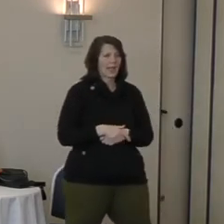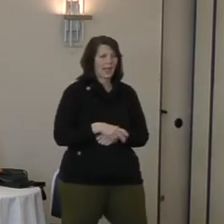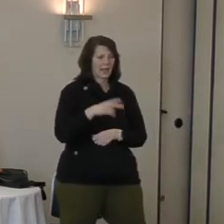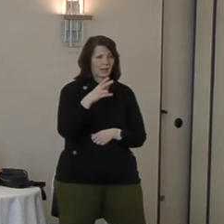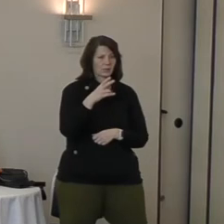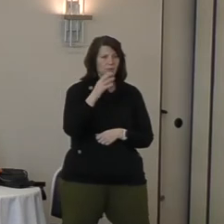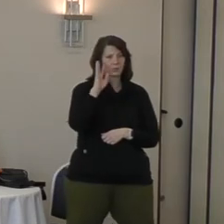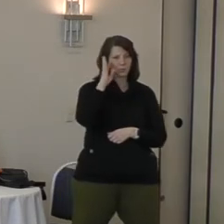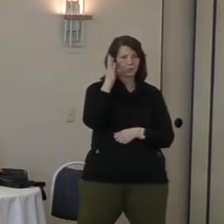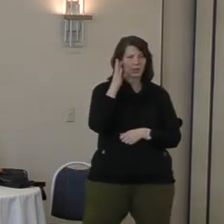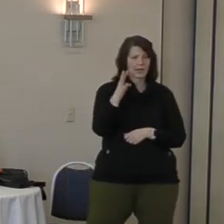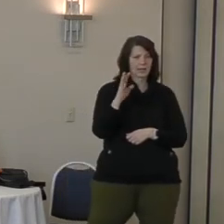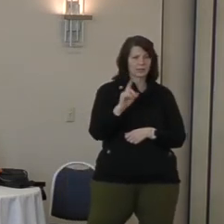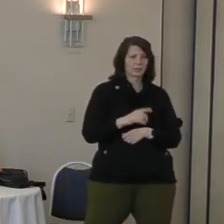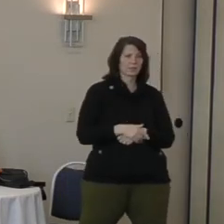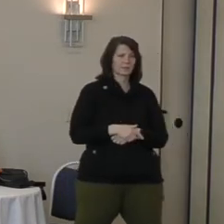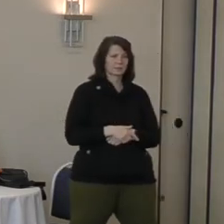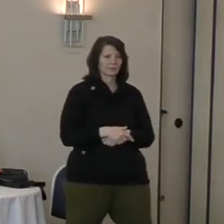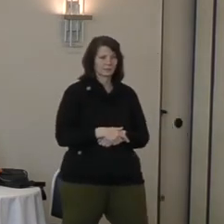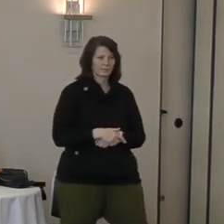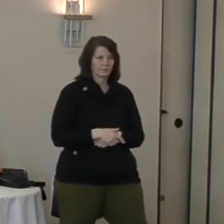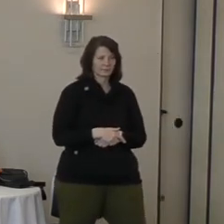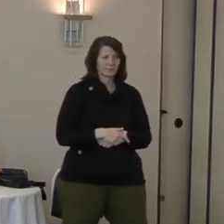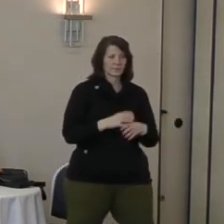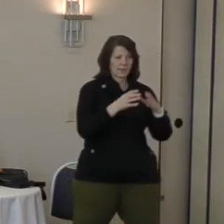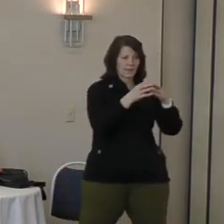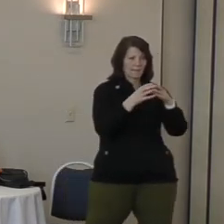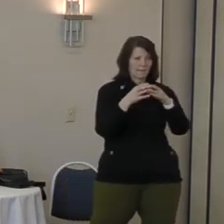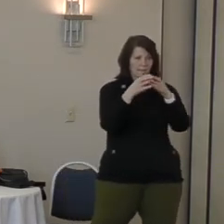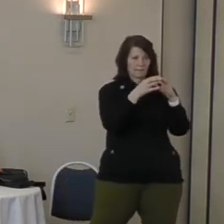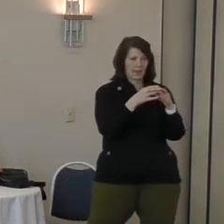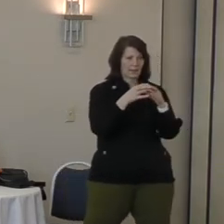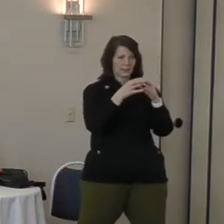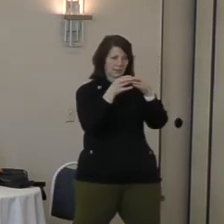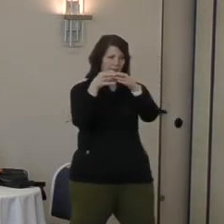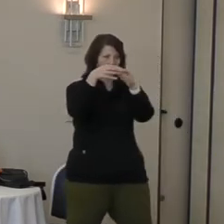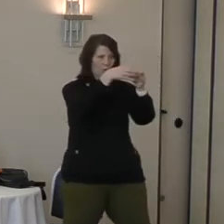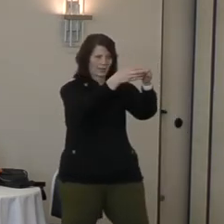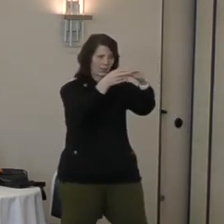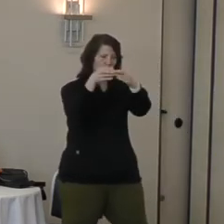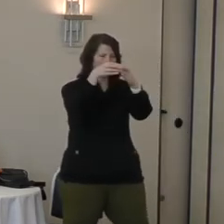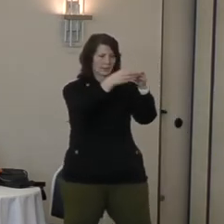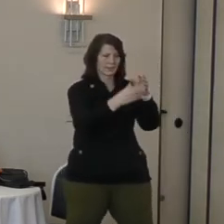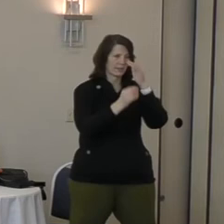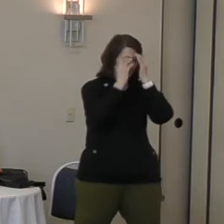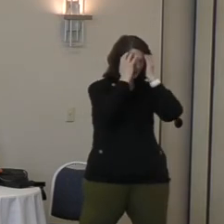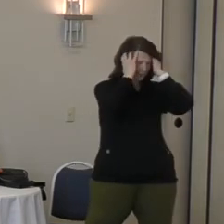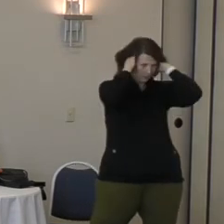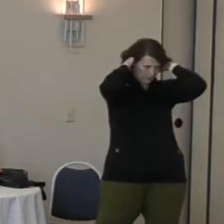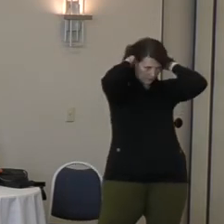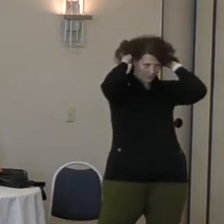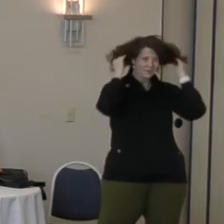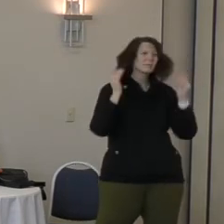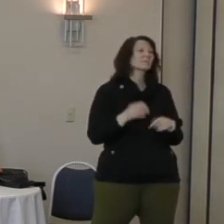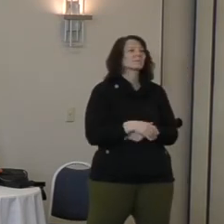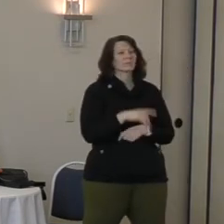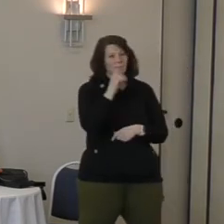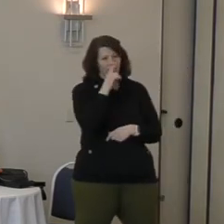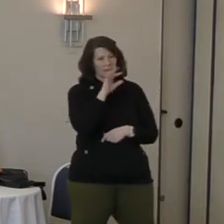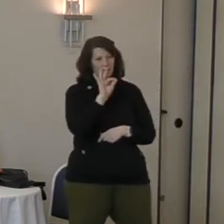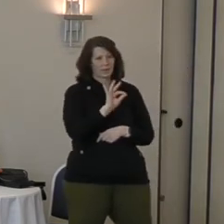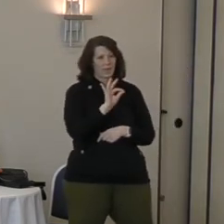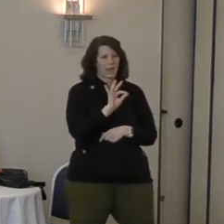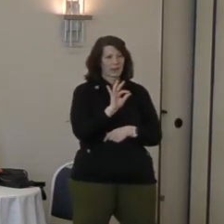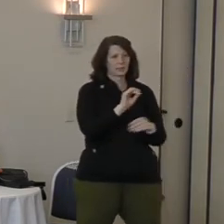two creators floating across the field, pods of forwards floating across the field, and then you're nine moving